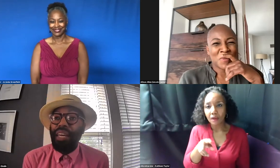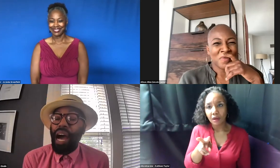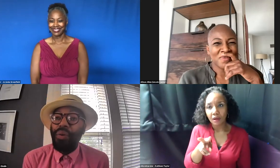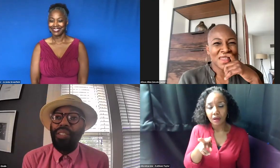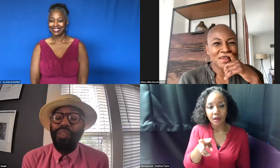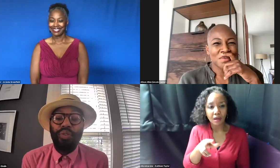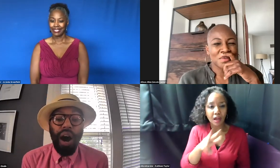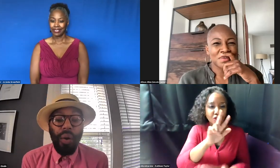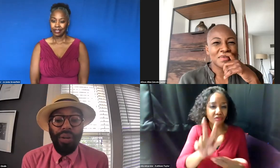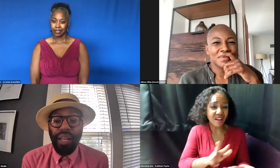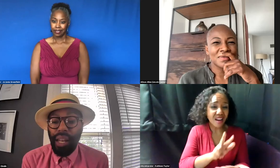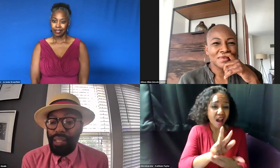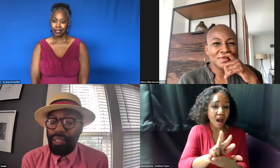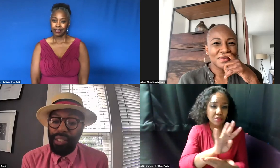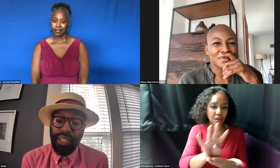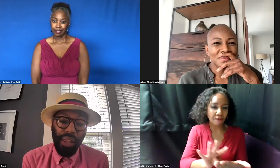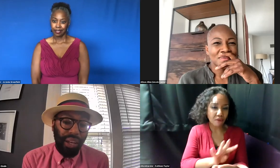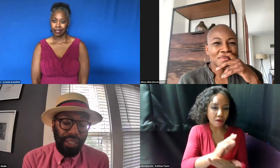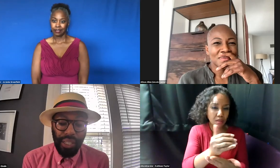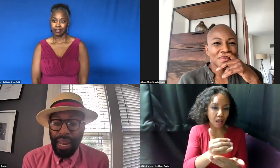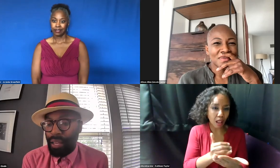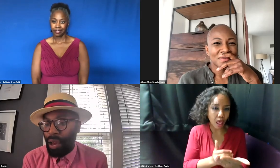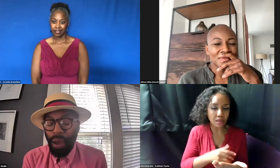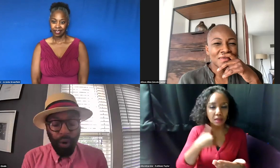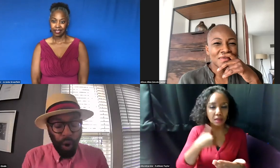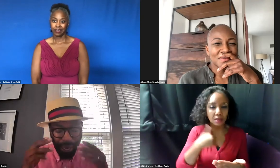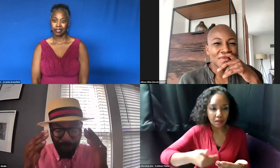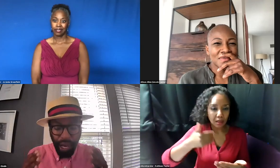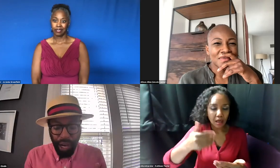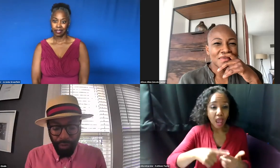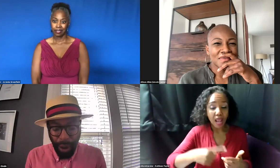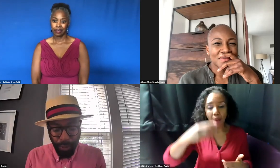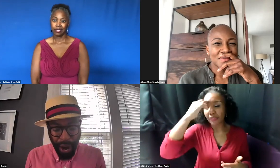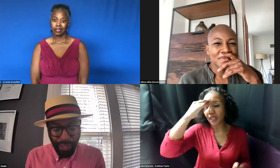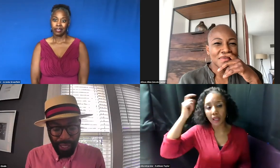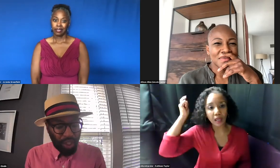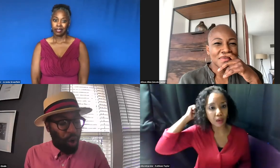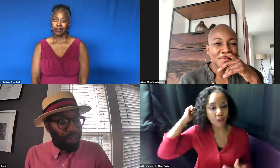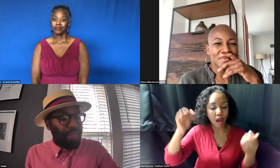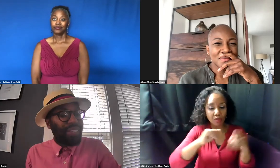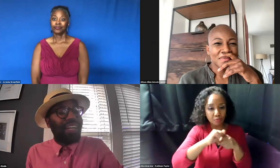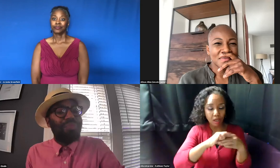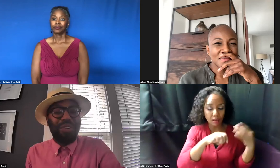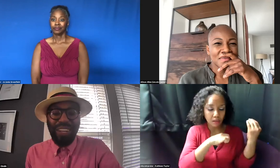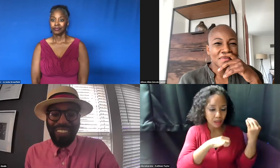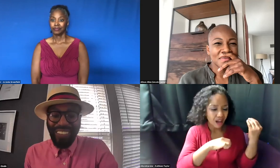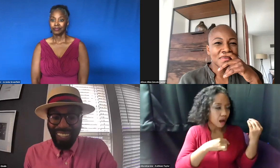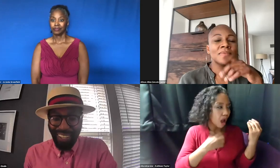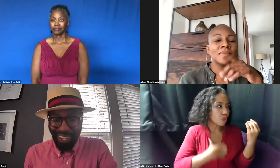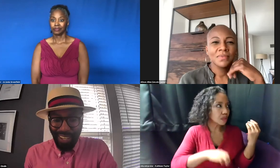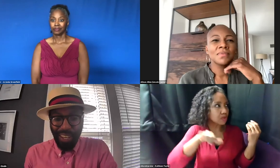like 3 hours and 4 hours and lessons and the other lesson. And all I could think of when I was practicing is all the other things I could be